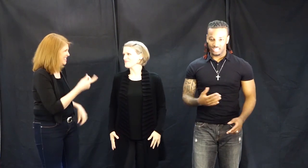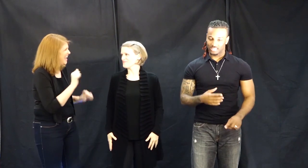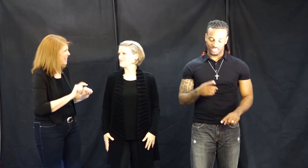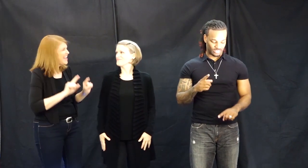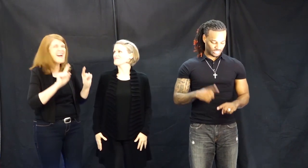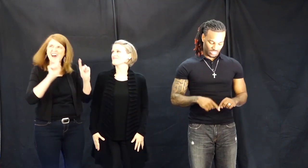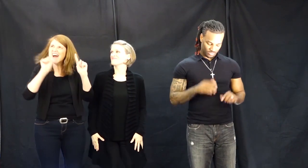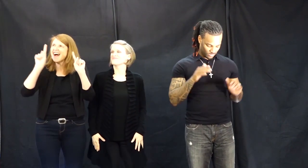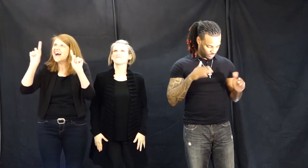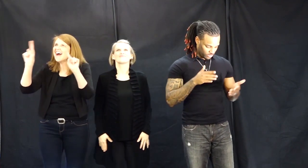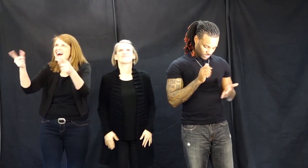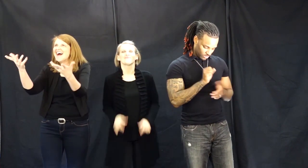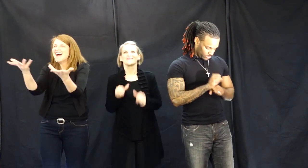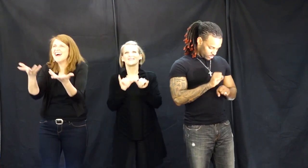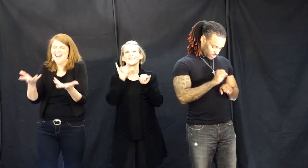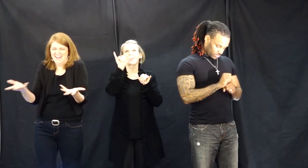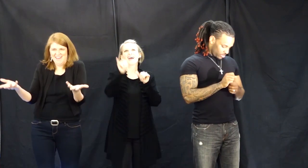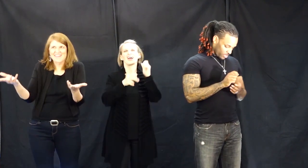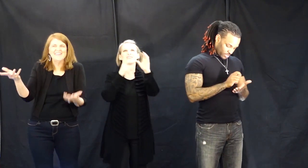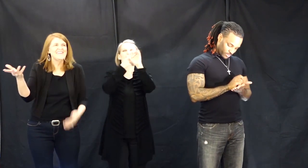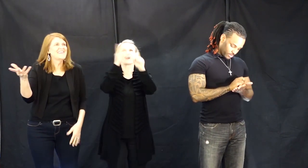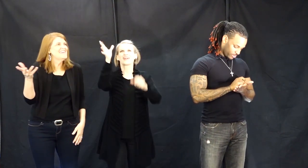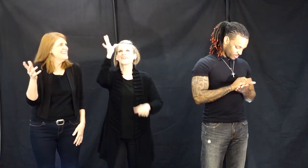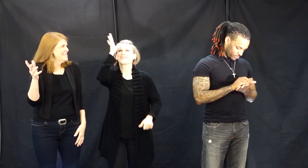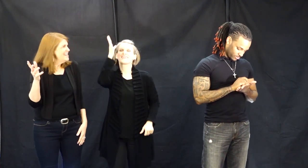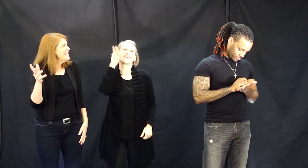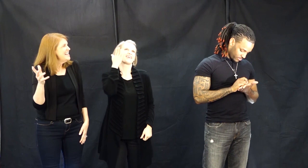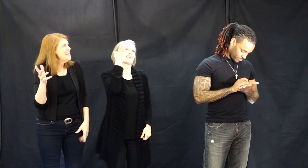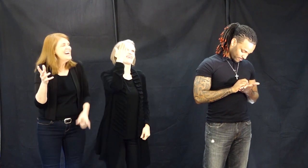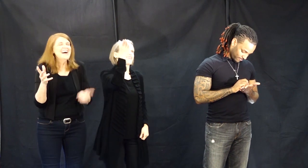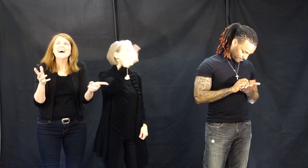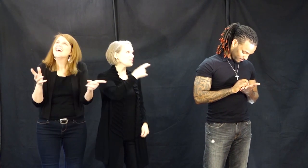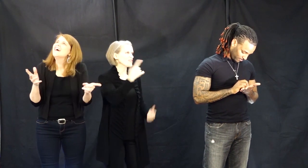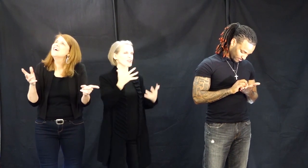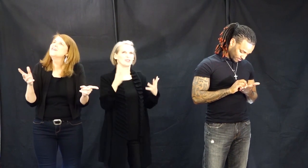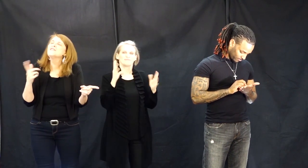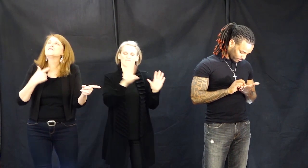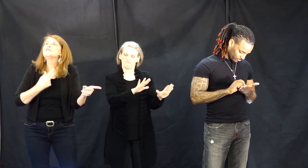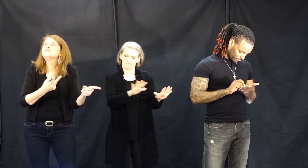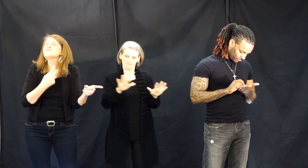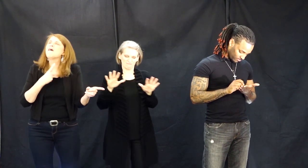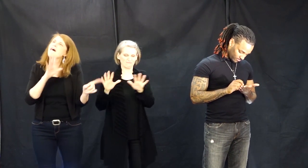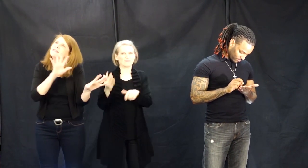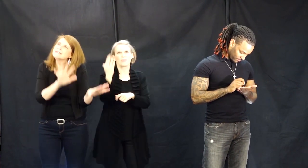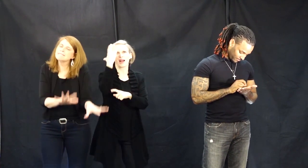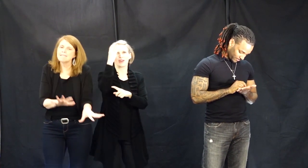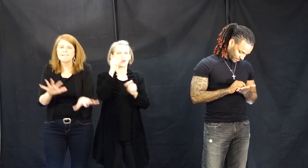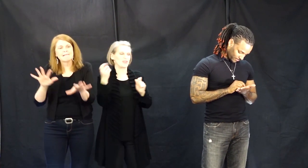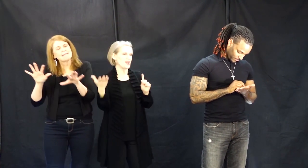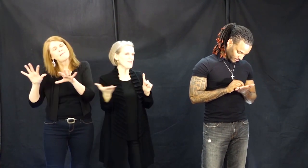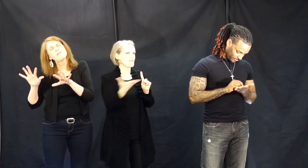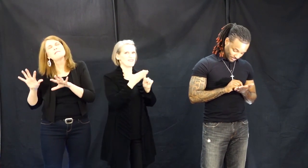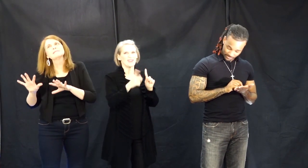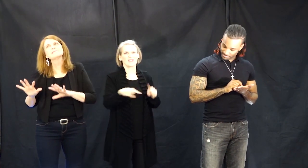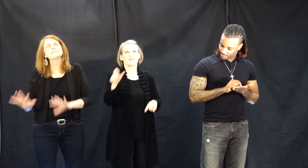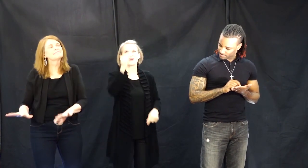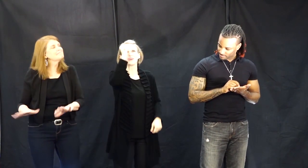can all go stay with our father. If you take your time, how lucky you are to be